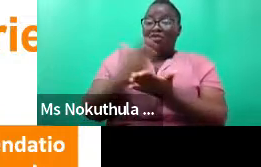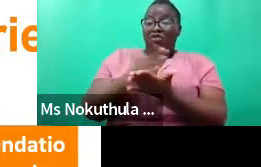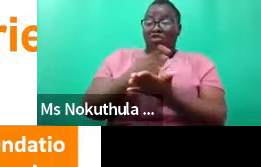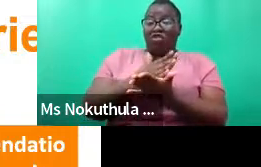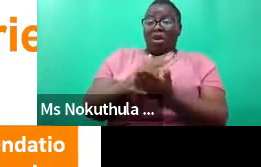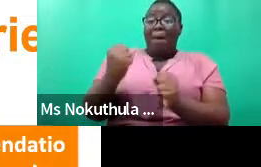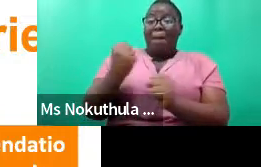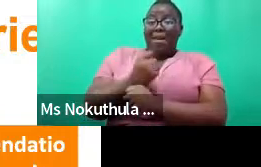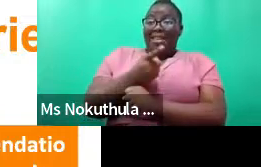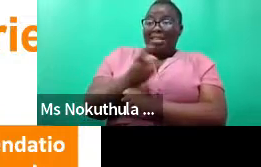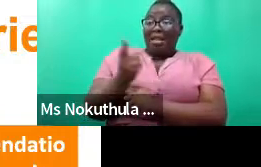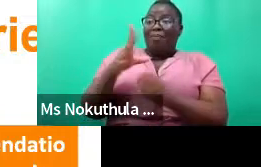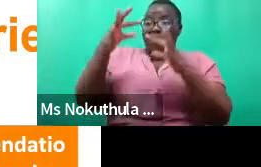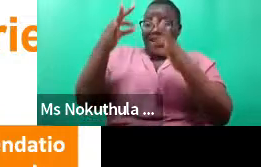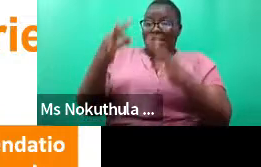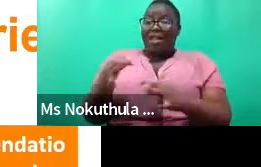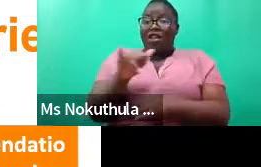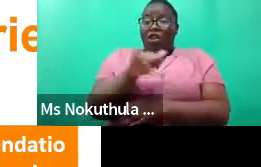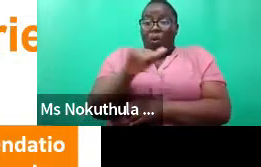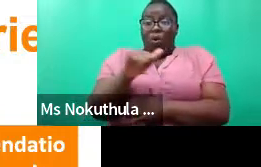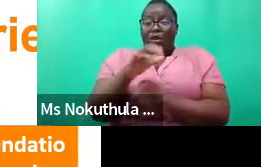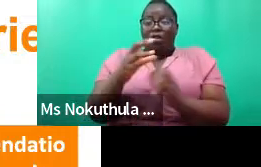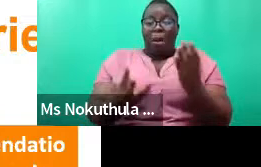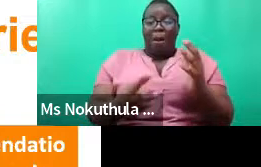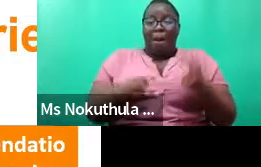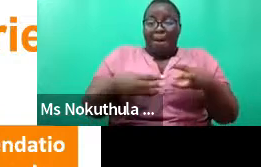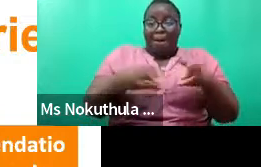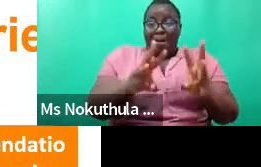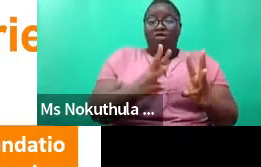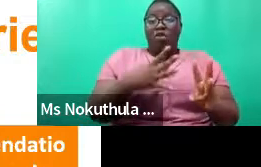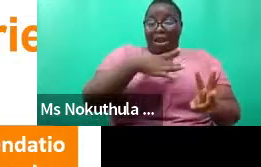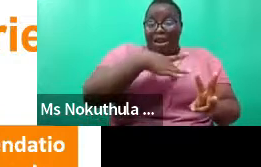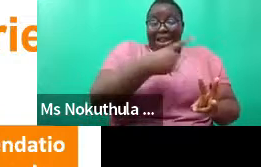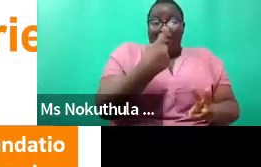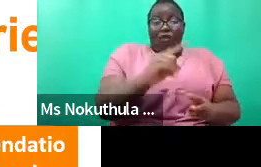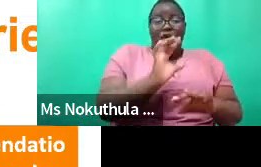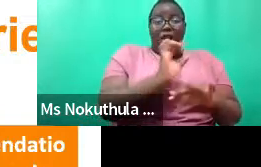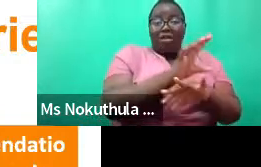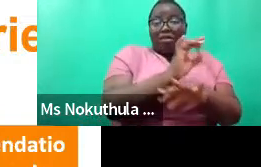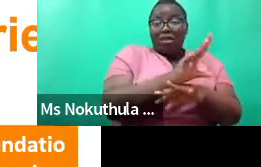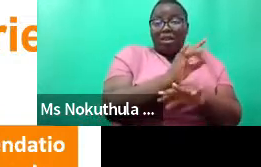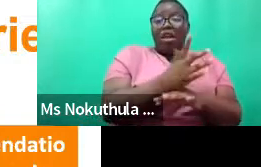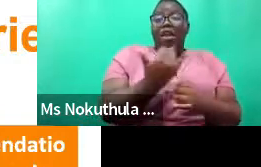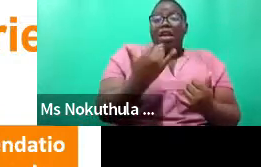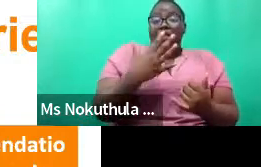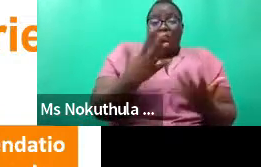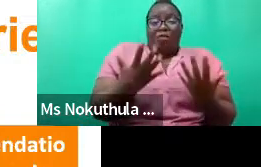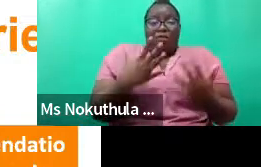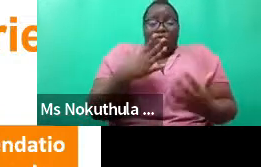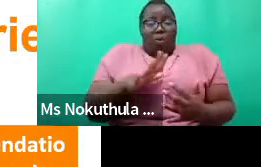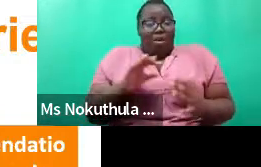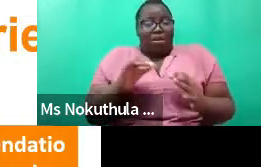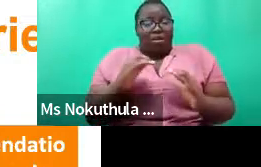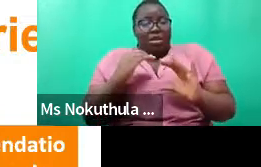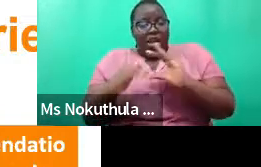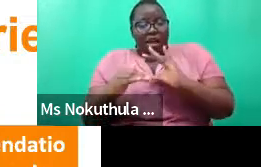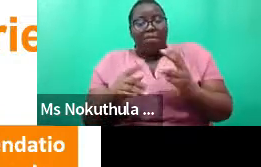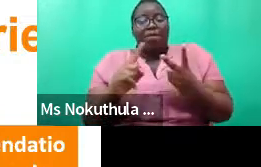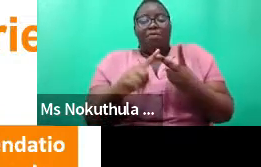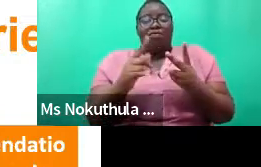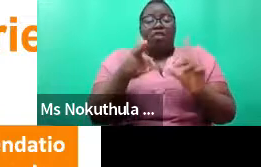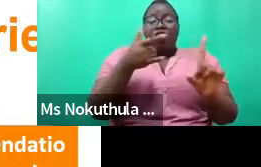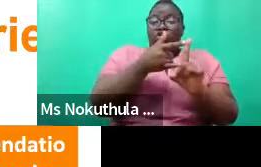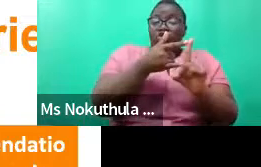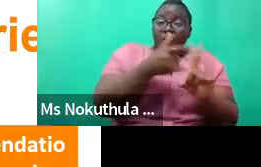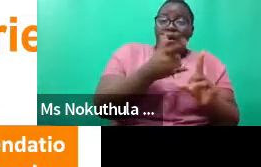which method they would like for counseling. Maybe they would like to attend their counseling via emails, via Zoom, via telephones,